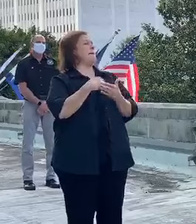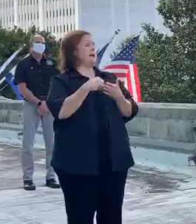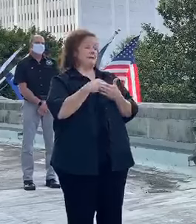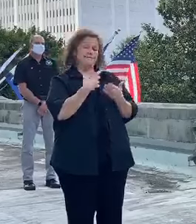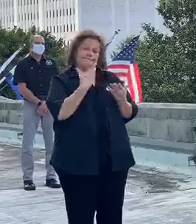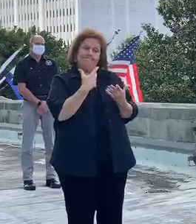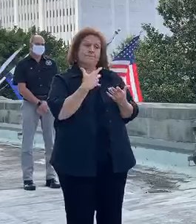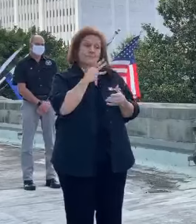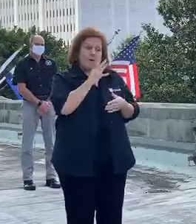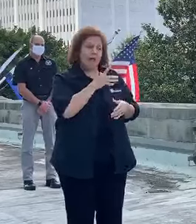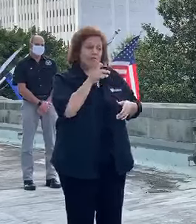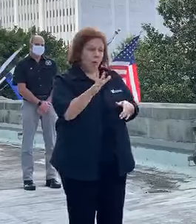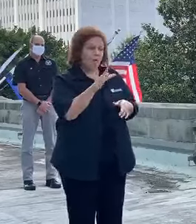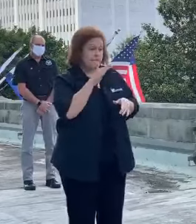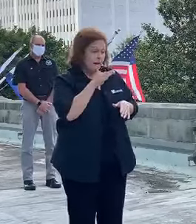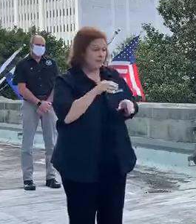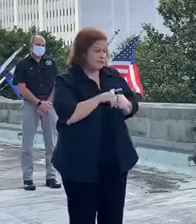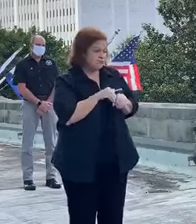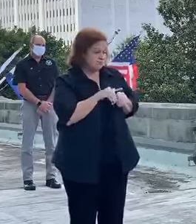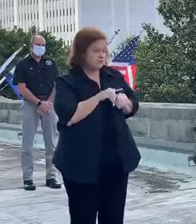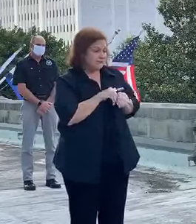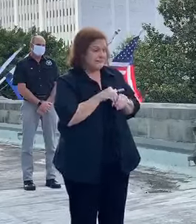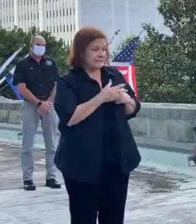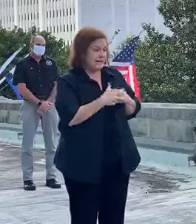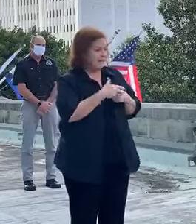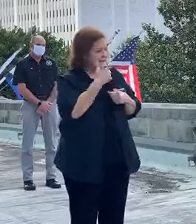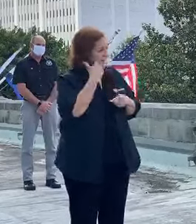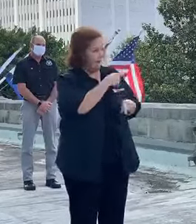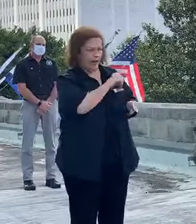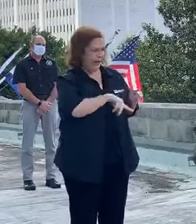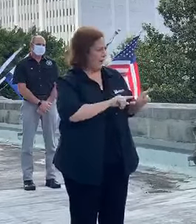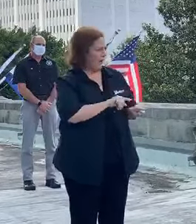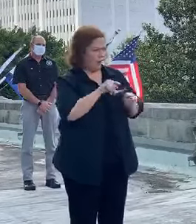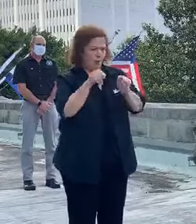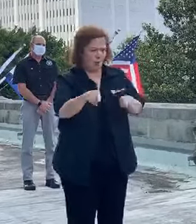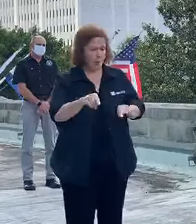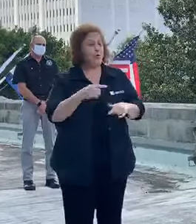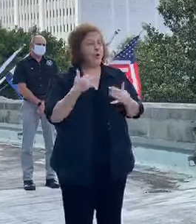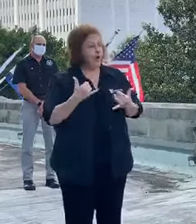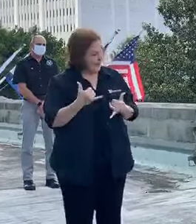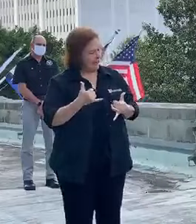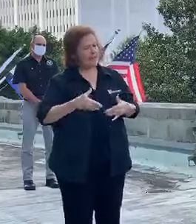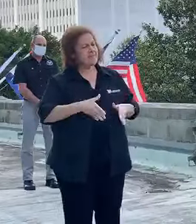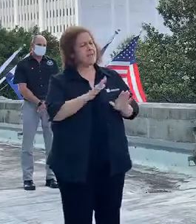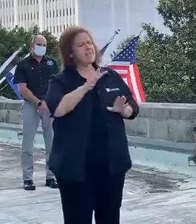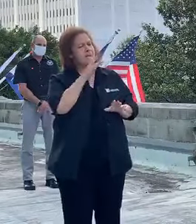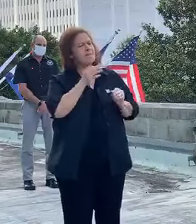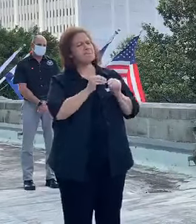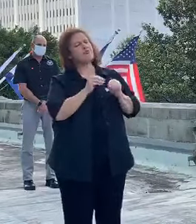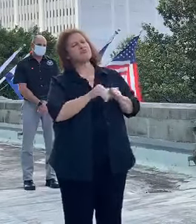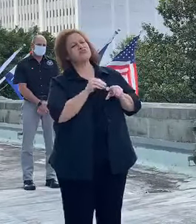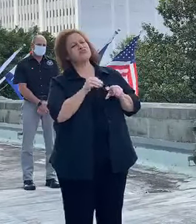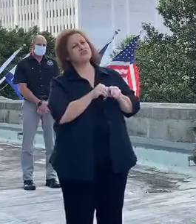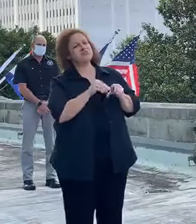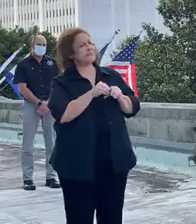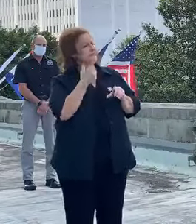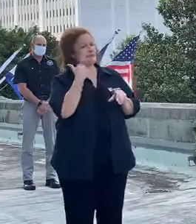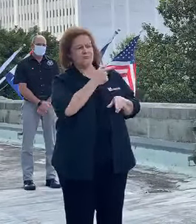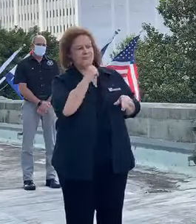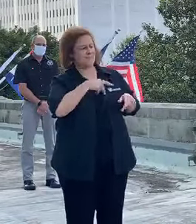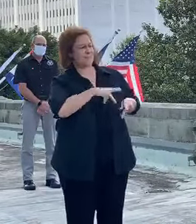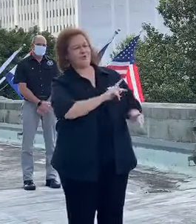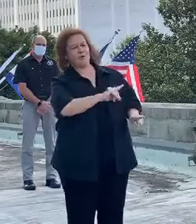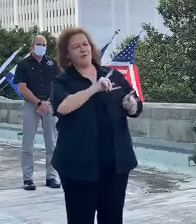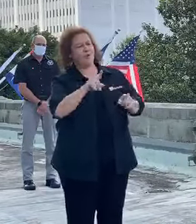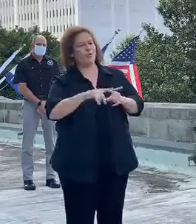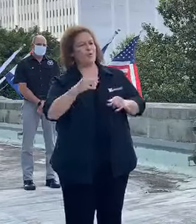little bit more. Now, we're going to open up at some point, but right now we're going to let mama save a little bit. And we know that our